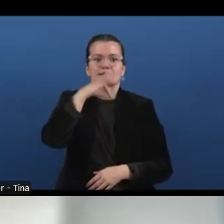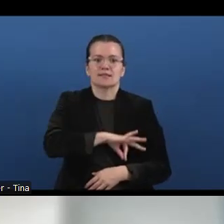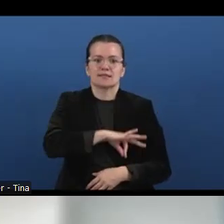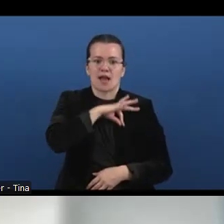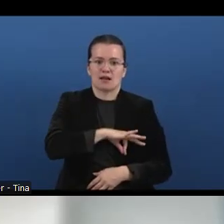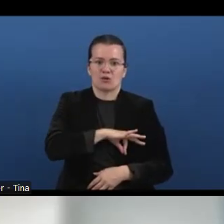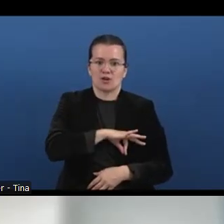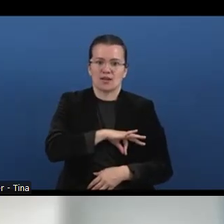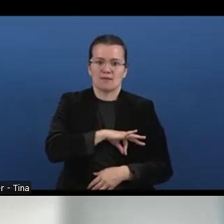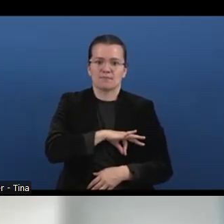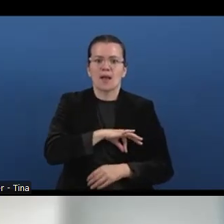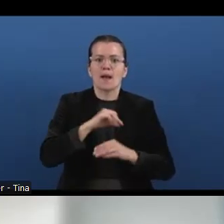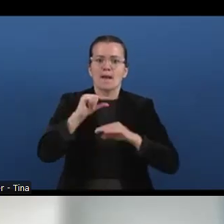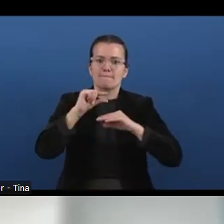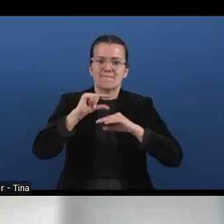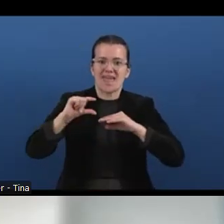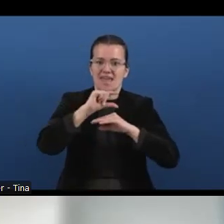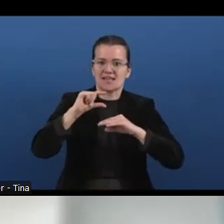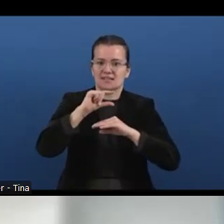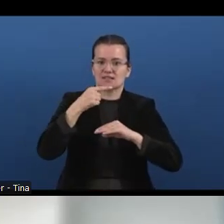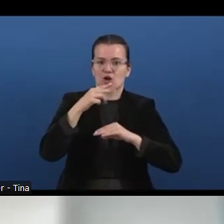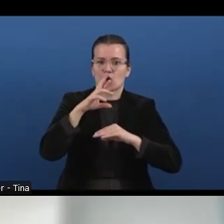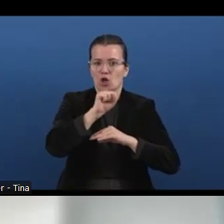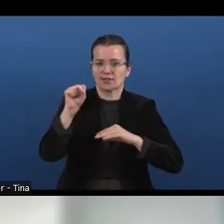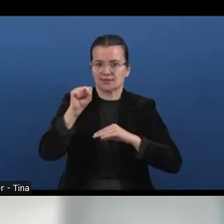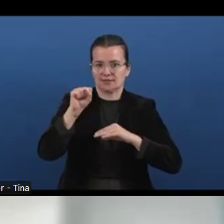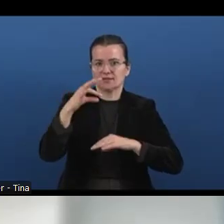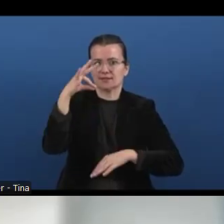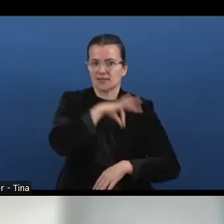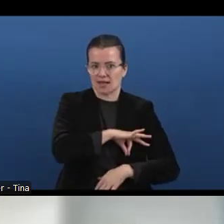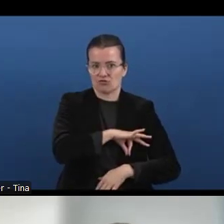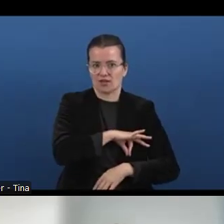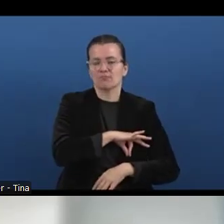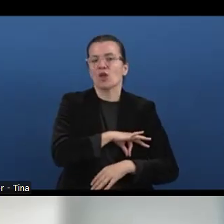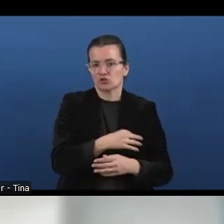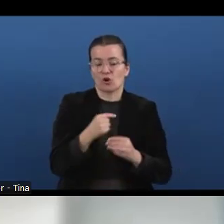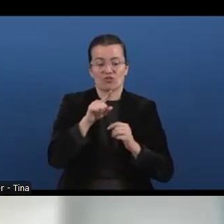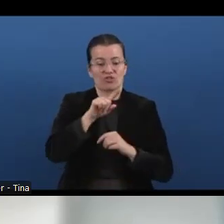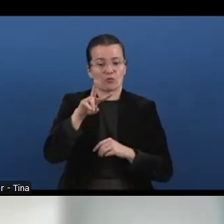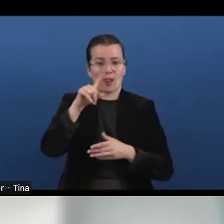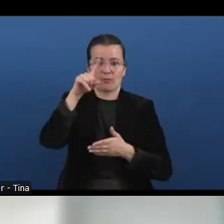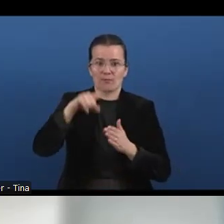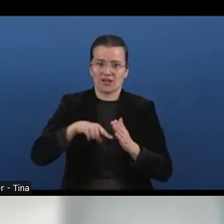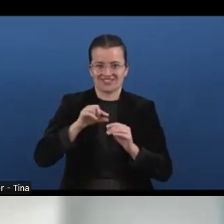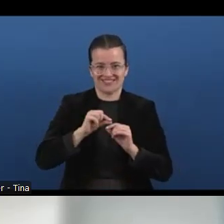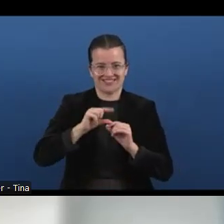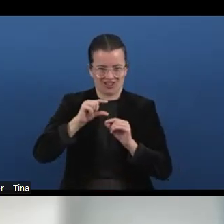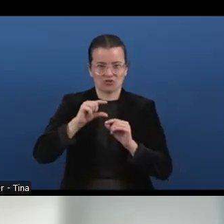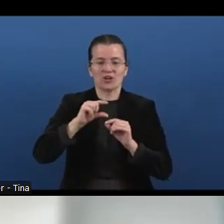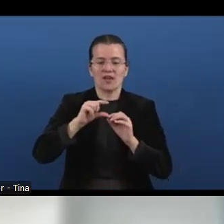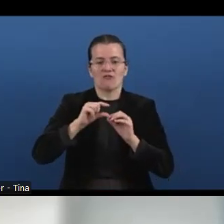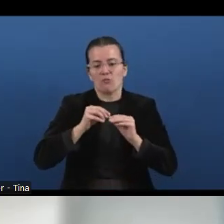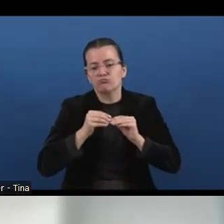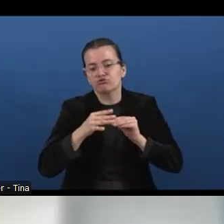sum or as an annuity equivalent to 20% of gross salary over 5 years.